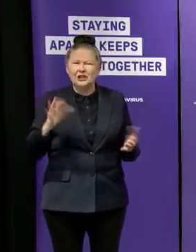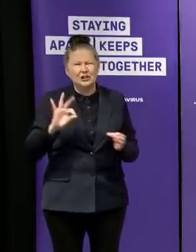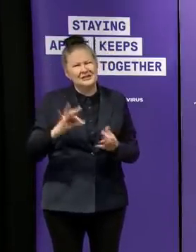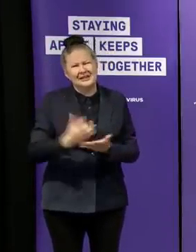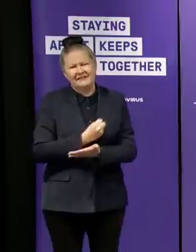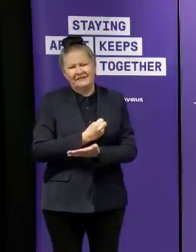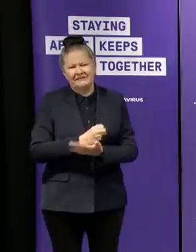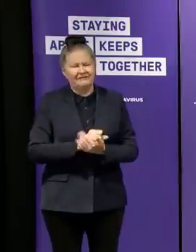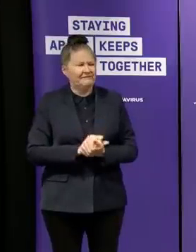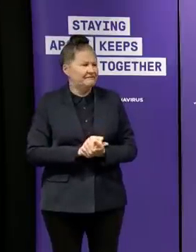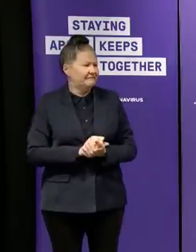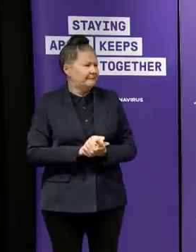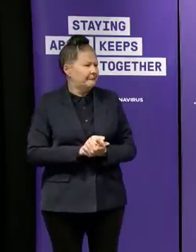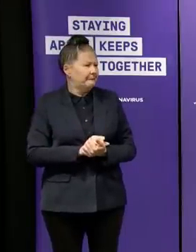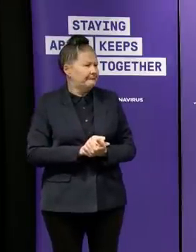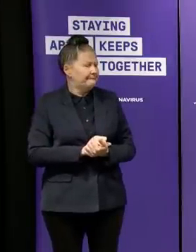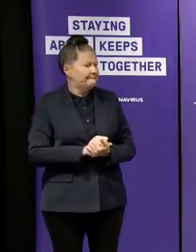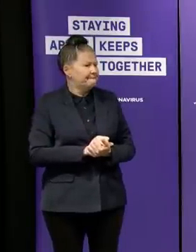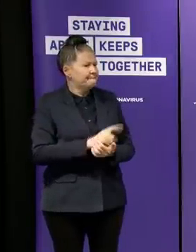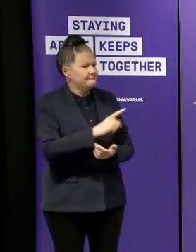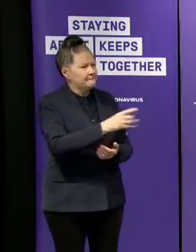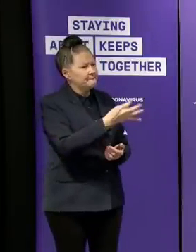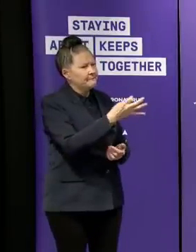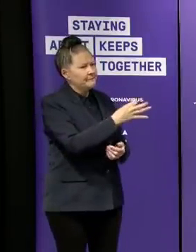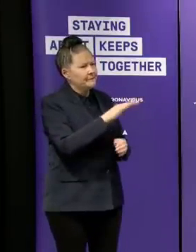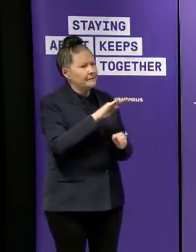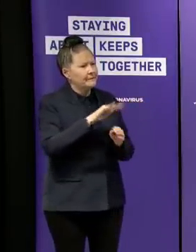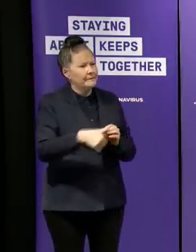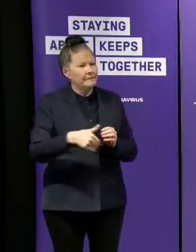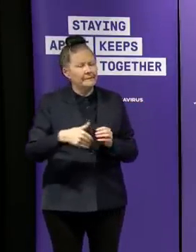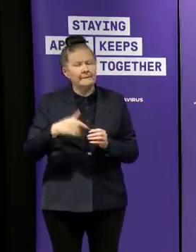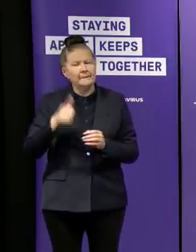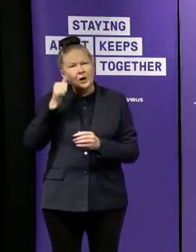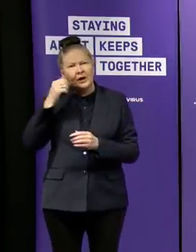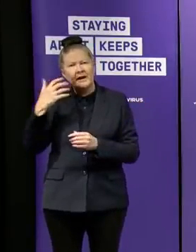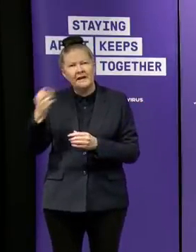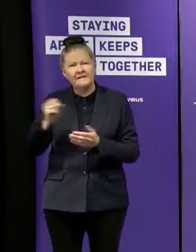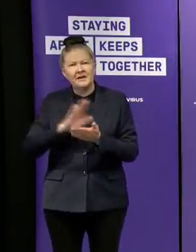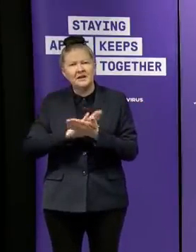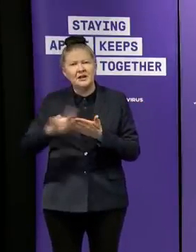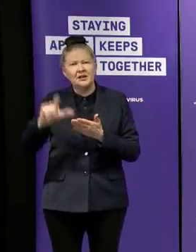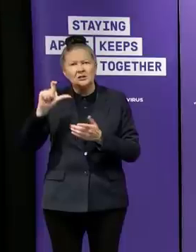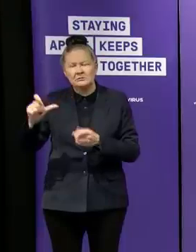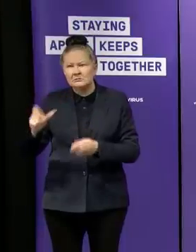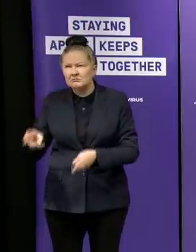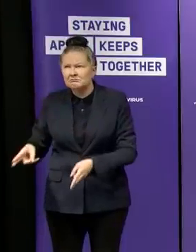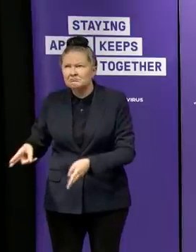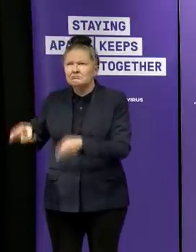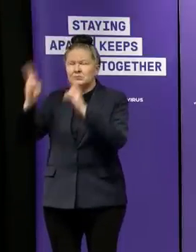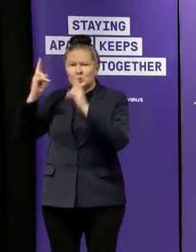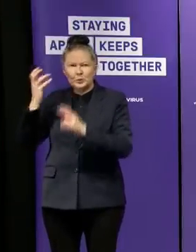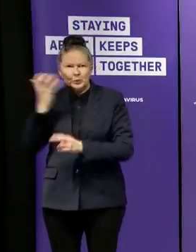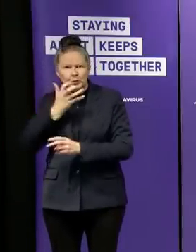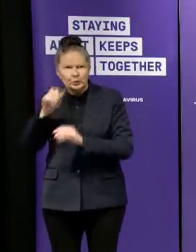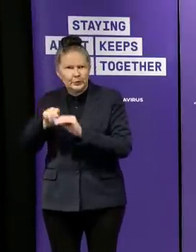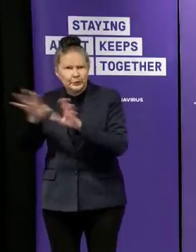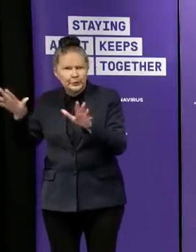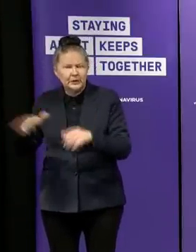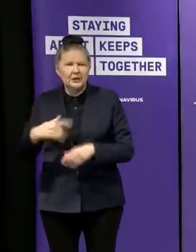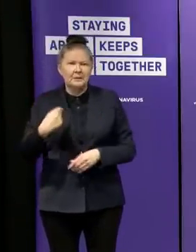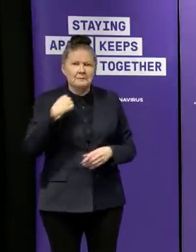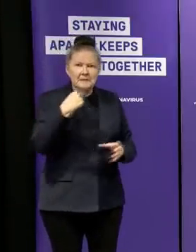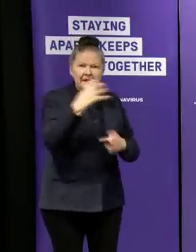do that. If the virus seeps into public housing towers again or high-risk industries like meatworks or distribution centres, how will